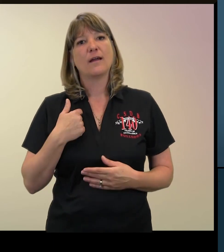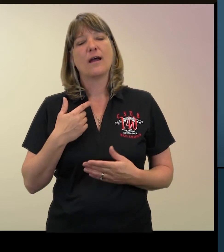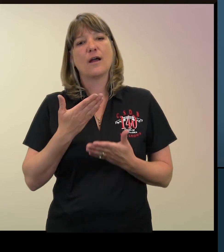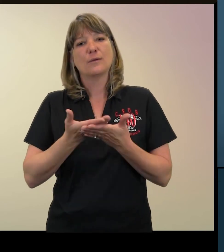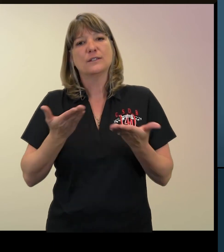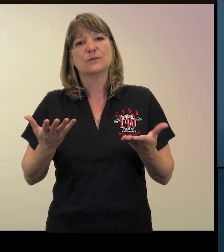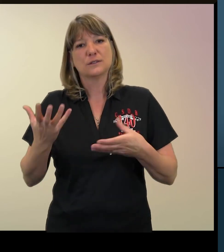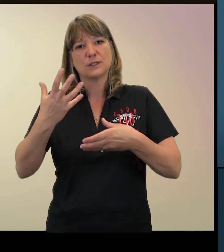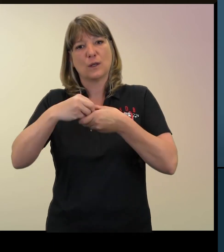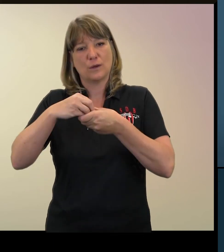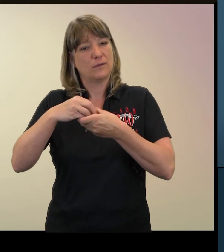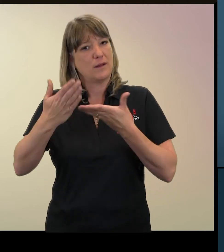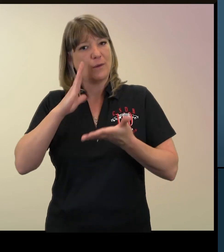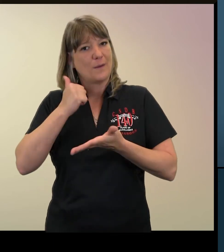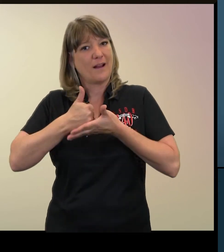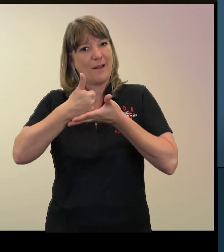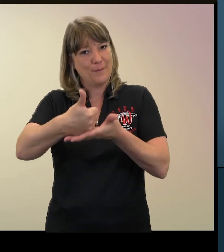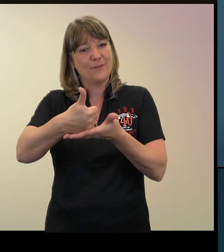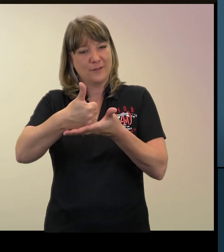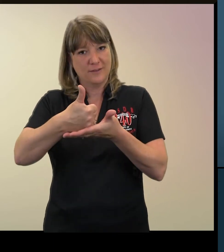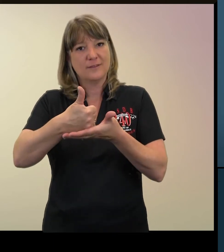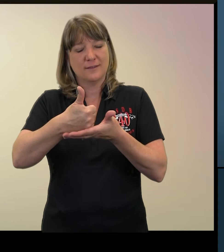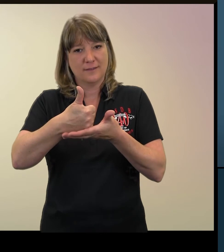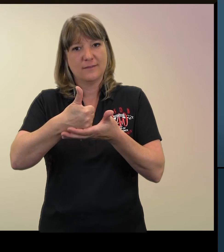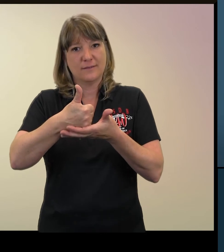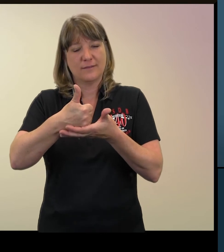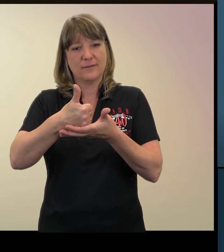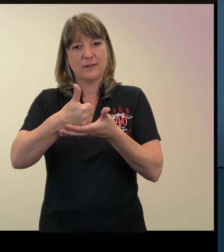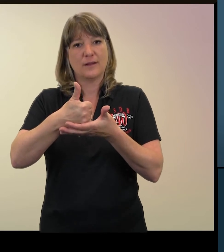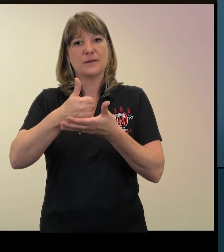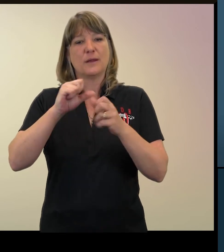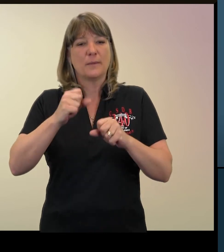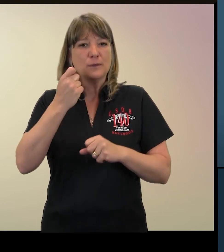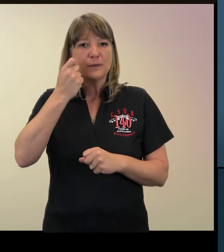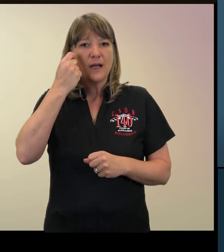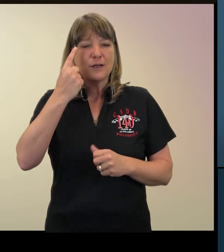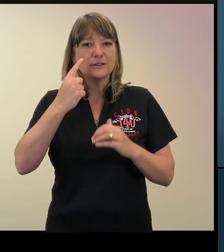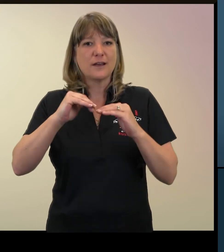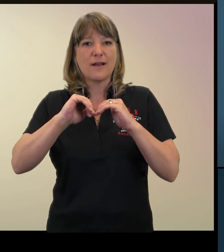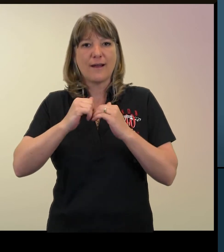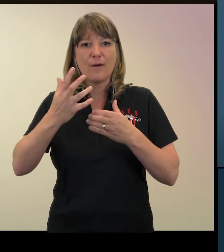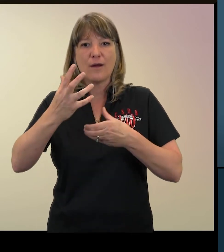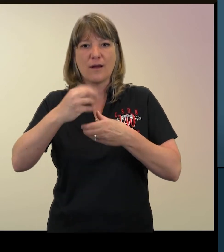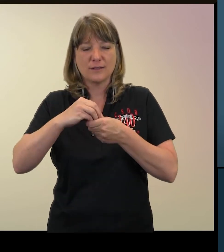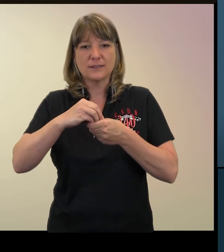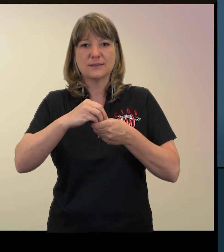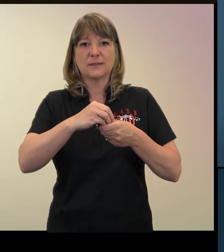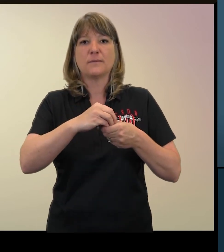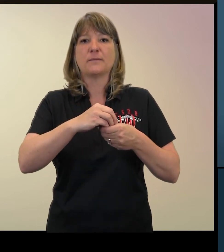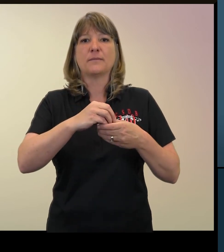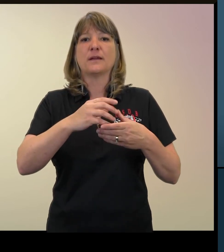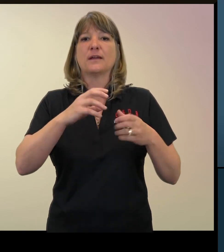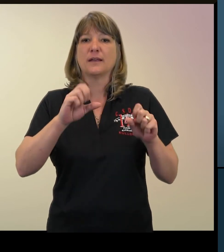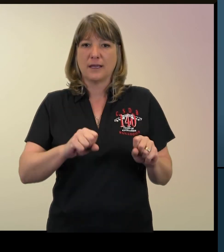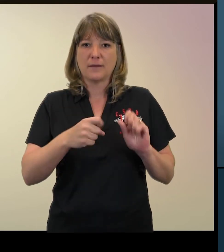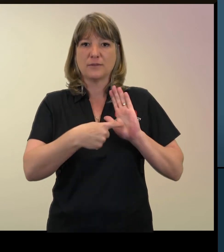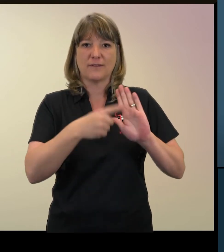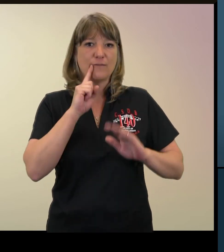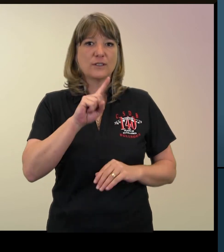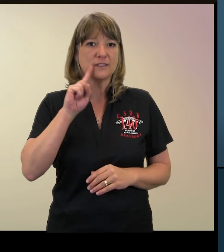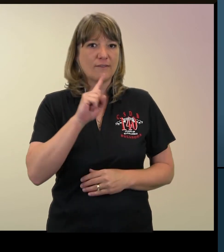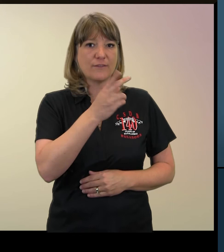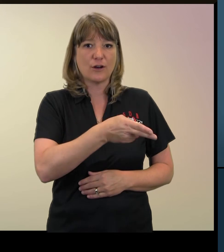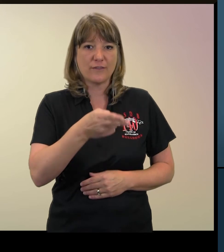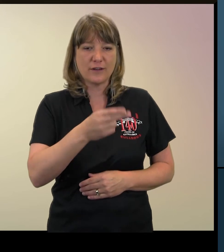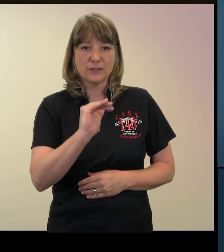I've included some resources that might be helpful in understanding how autism can present among